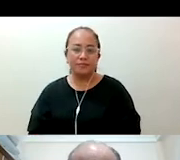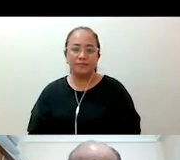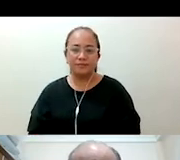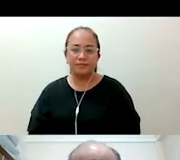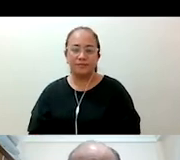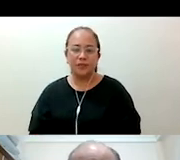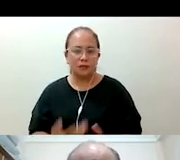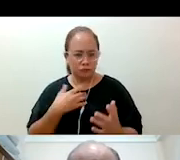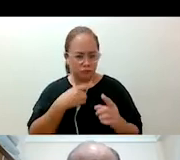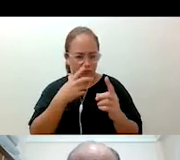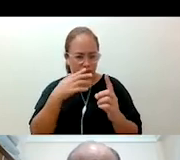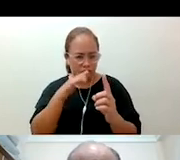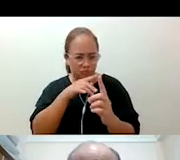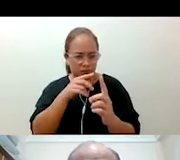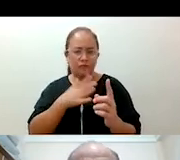It looks fine to me.